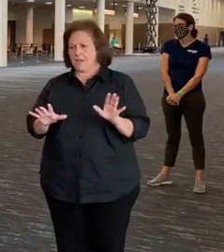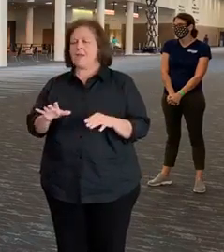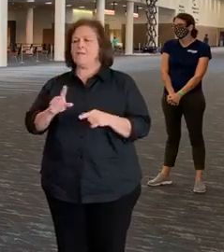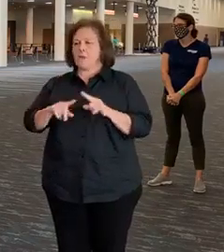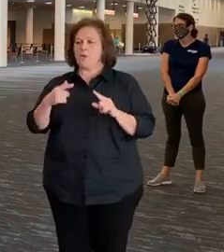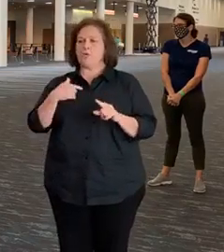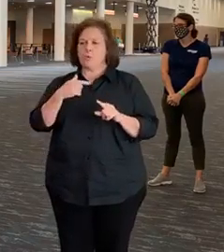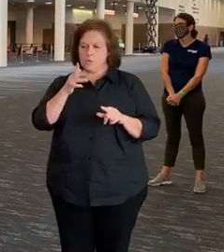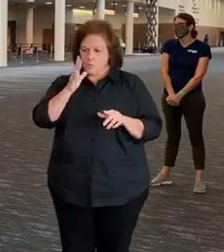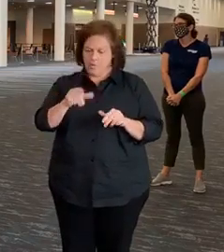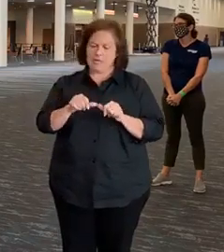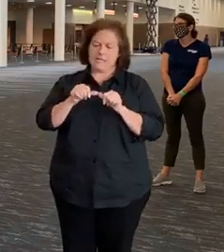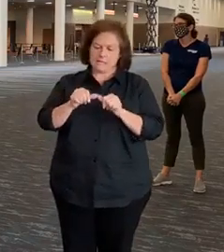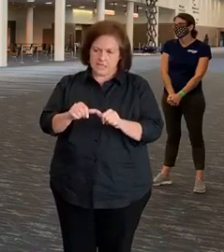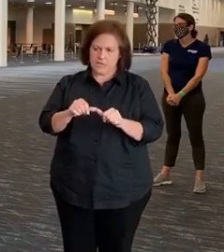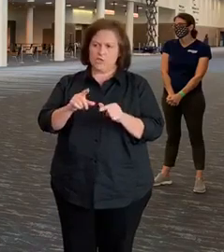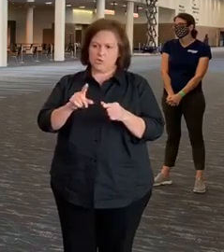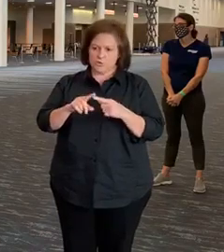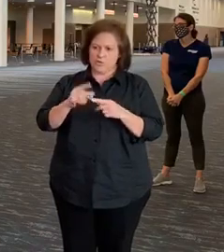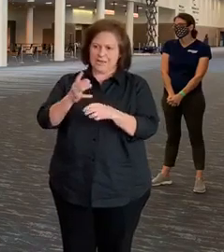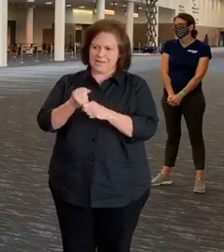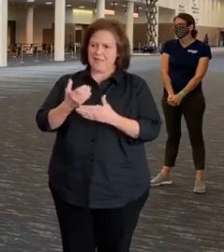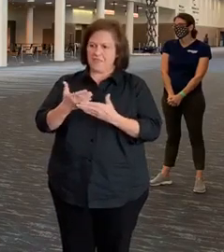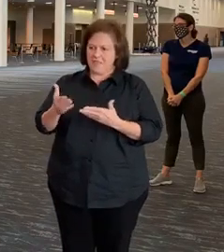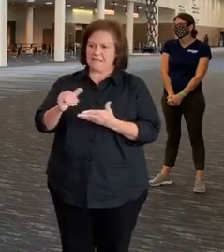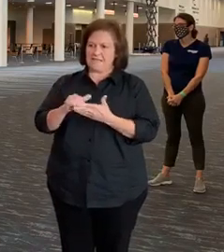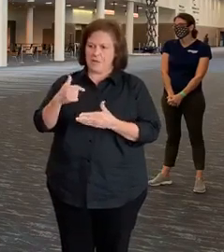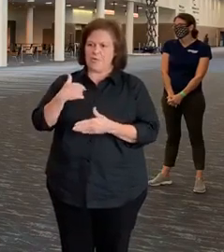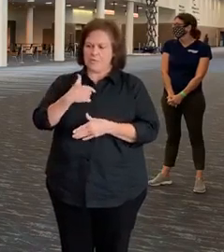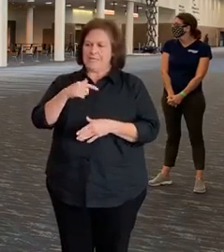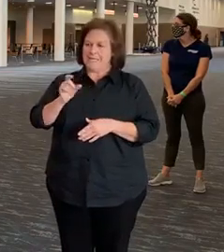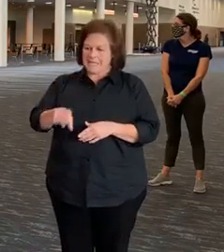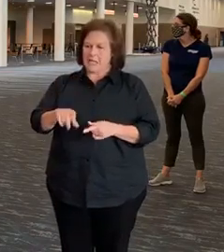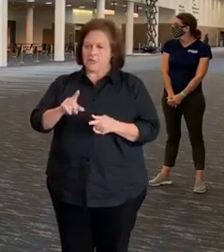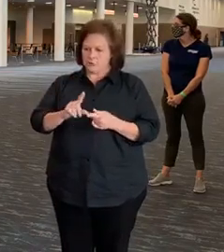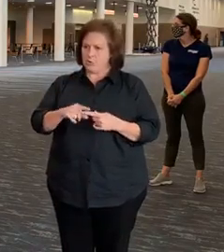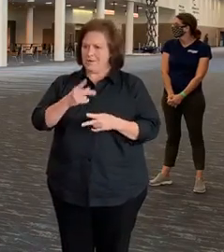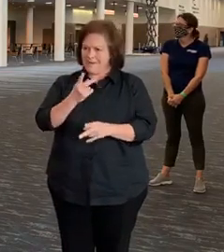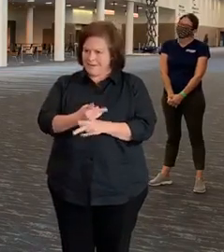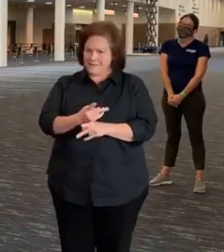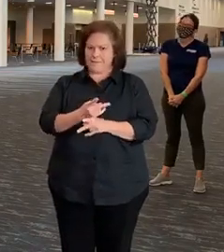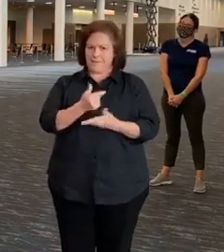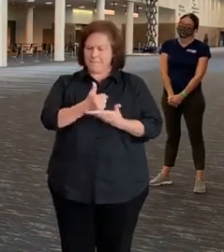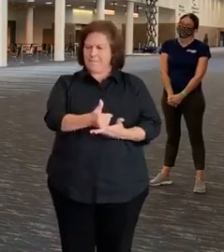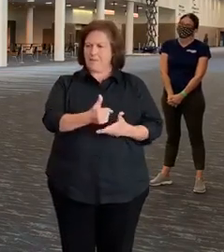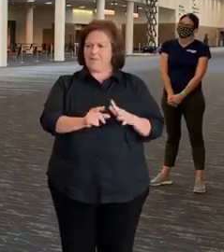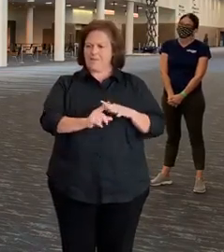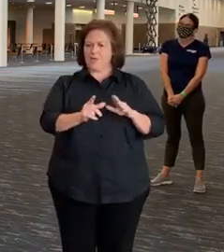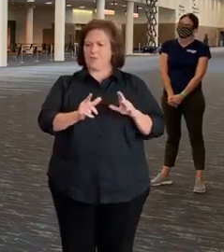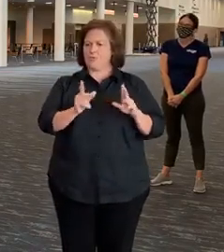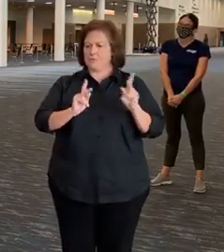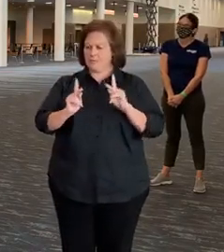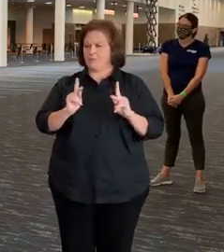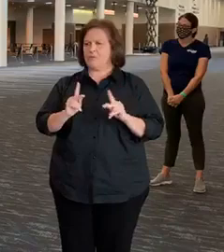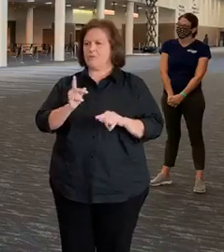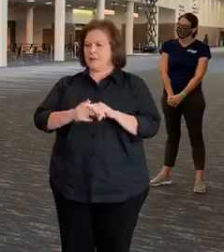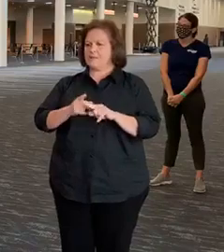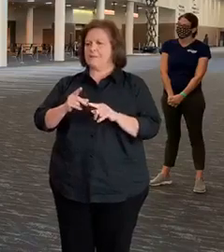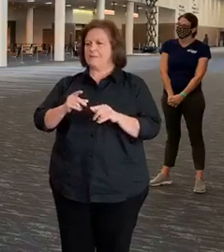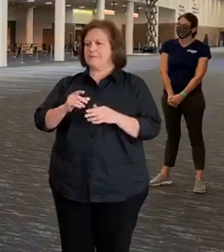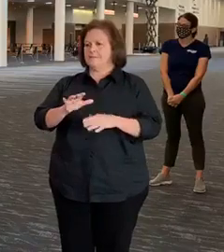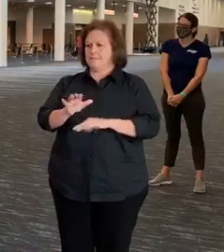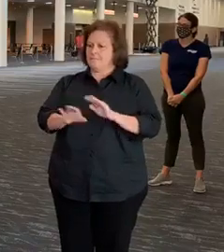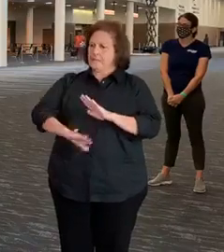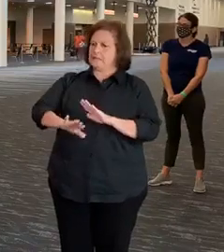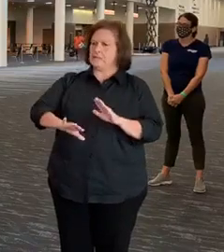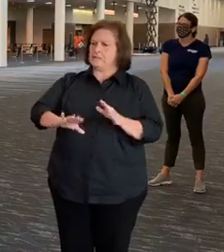is continuing to push for the resources that are needed on the ground to respond to the needs of our evacuees and basic city services that